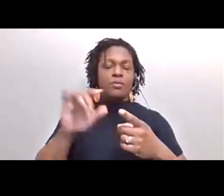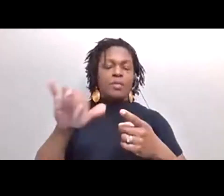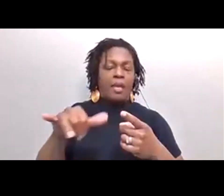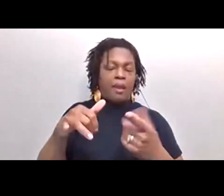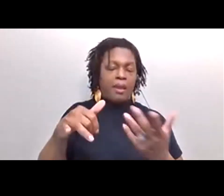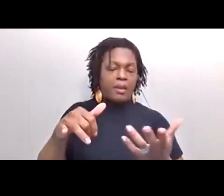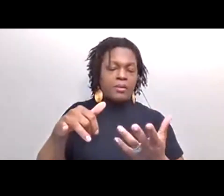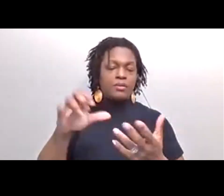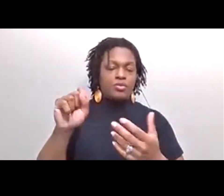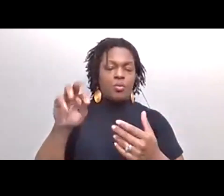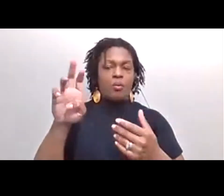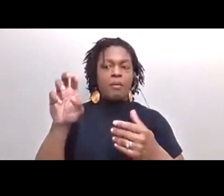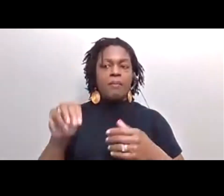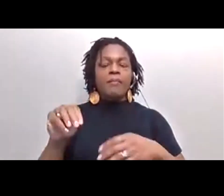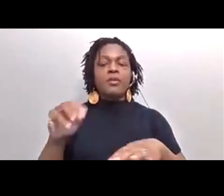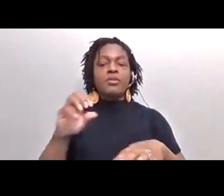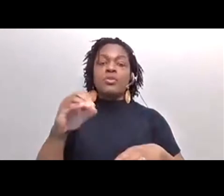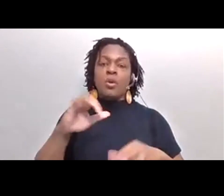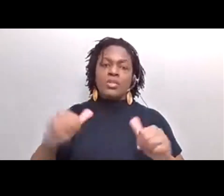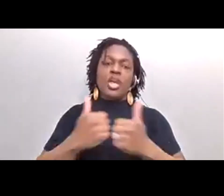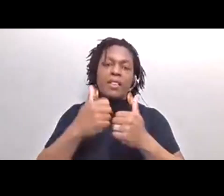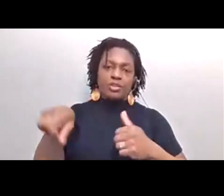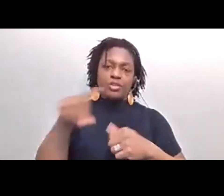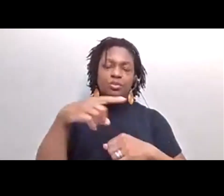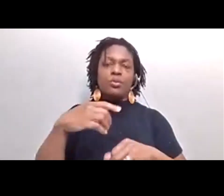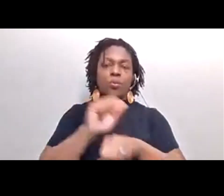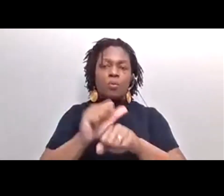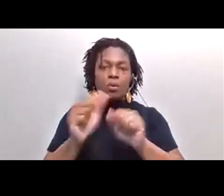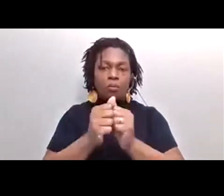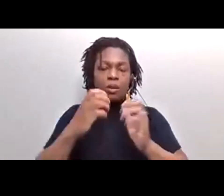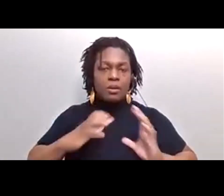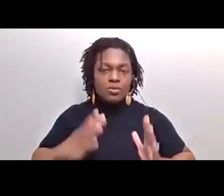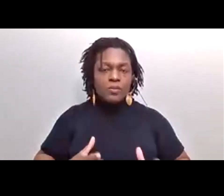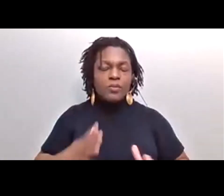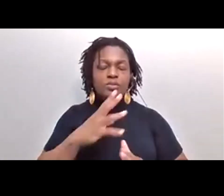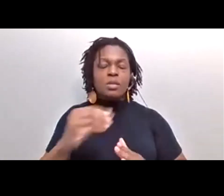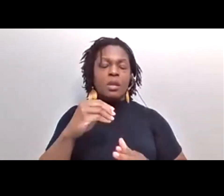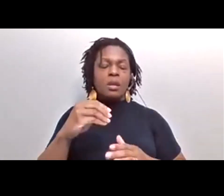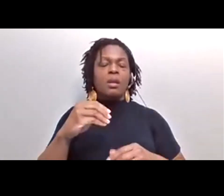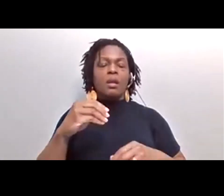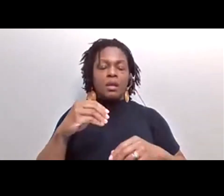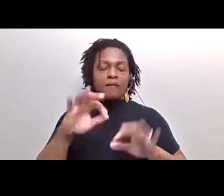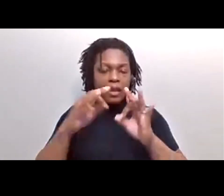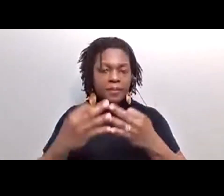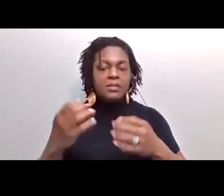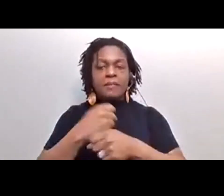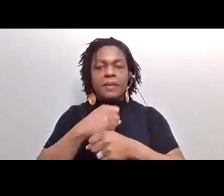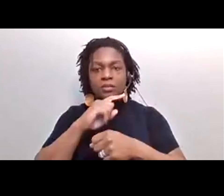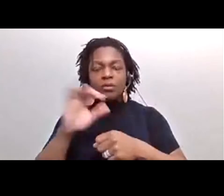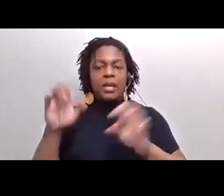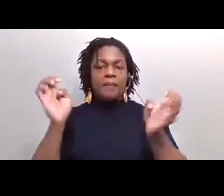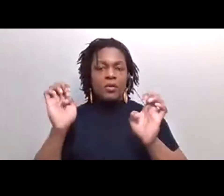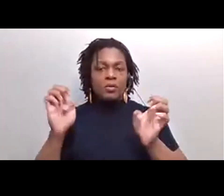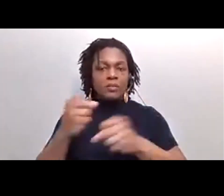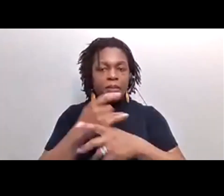challenge you guys to work with your consumers and your families to get their emergency preparedness plan